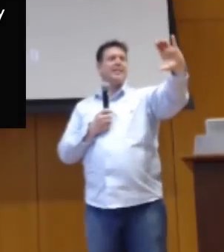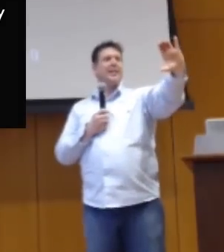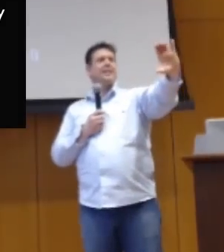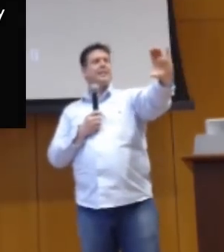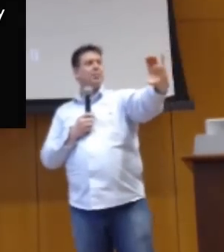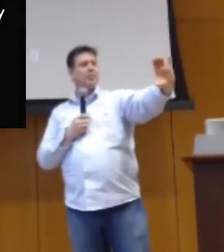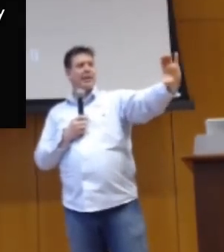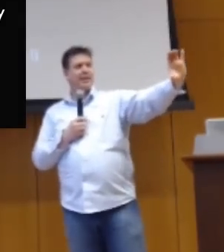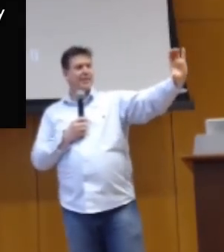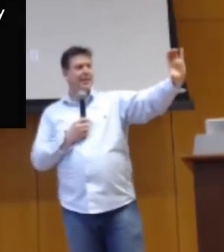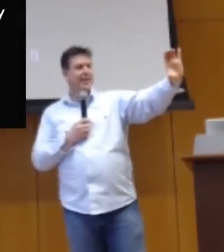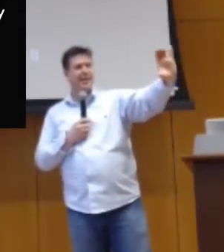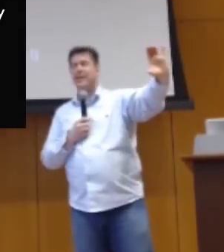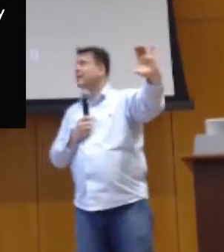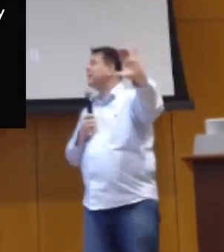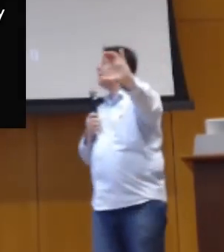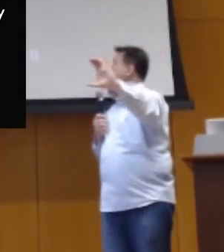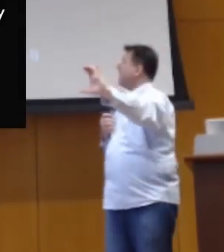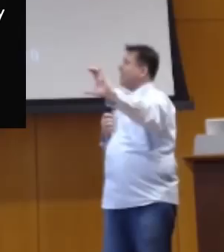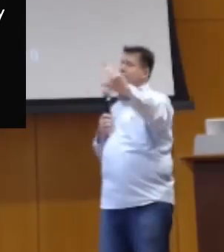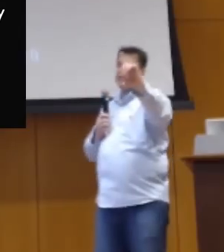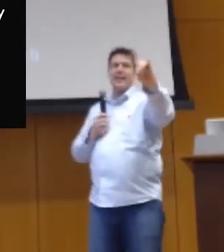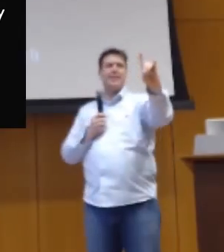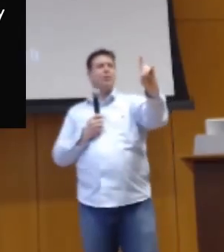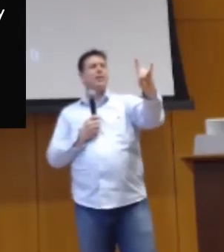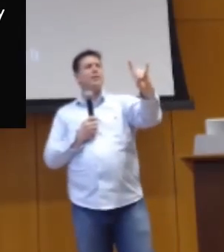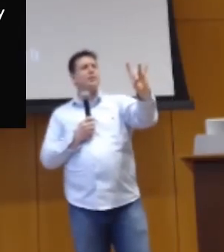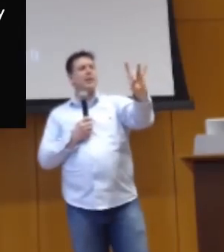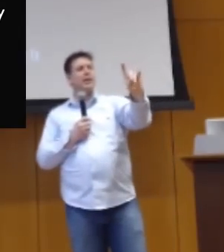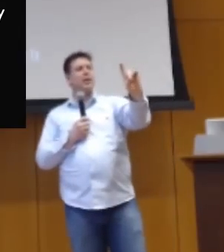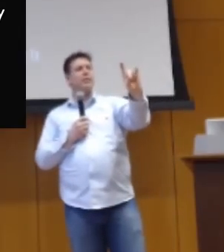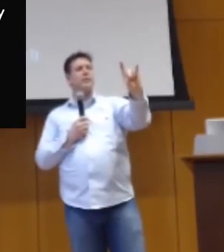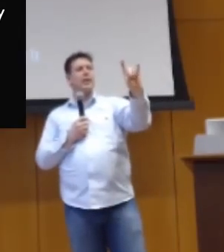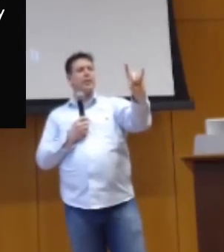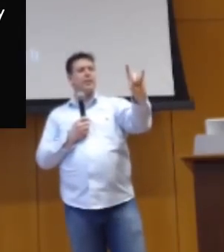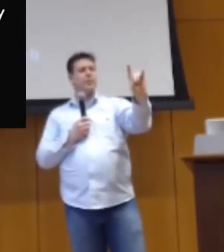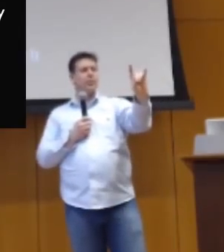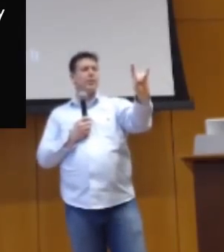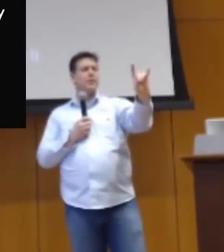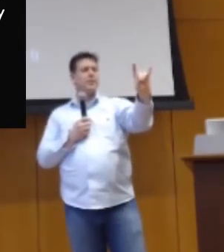C is the same, it looks like this. And D is really interesting. It often looks like this or this.